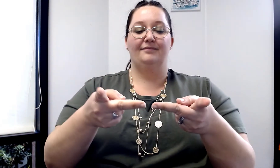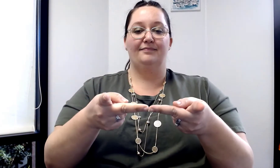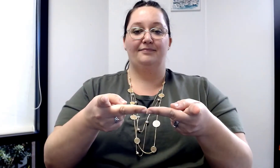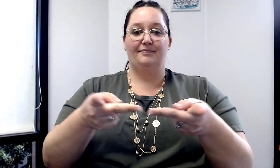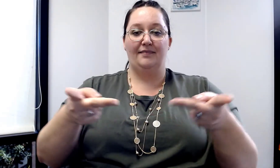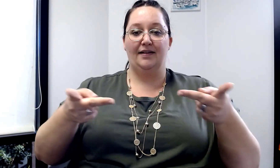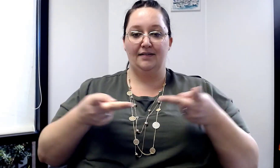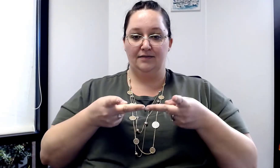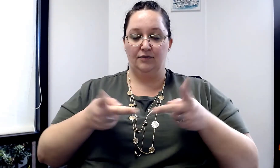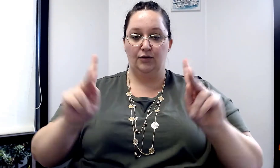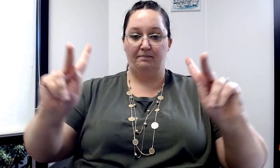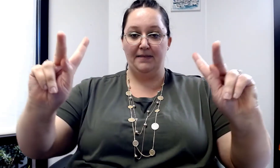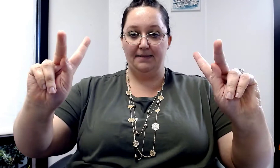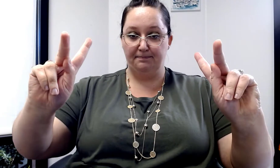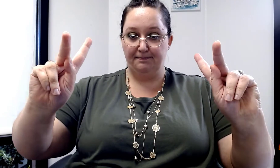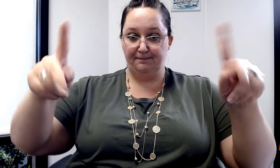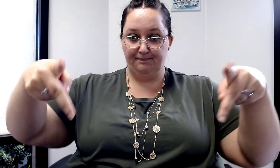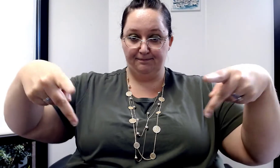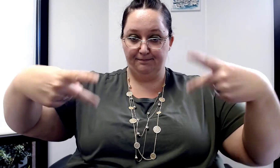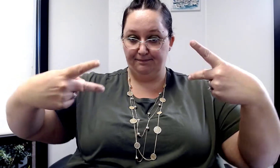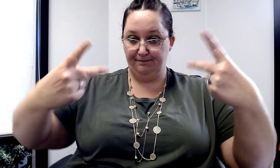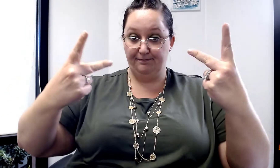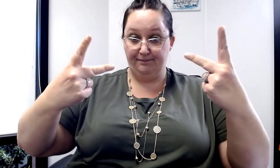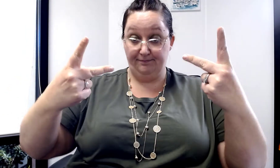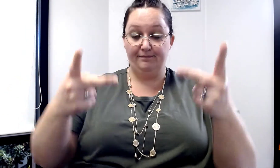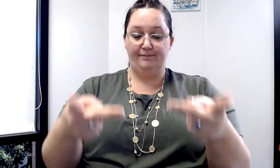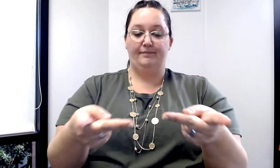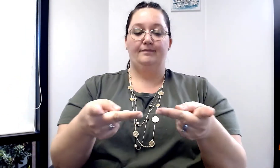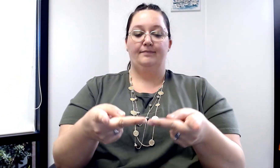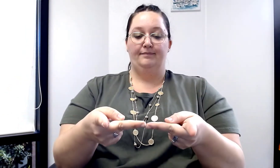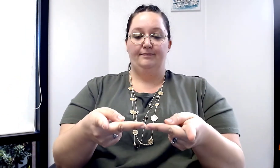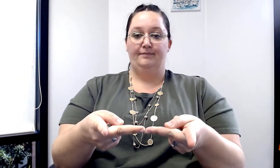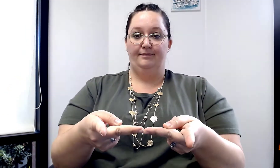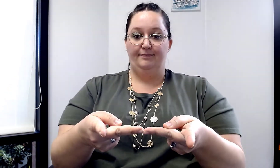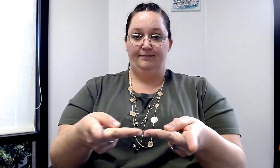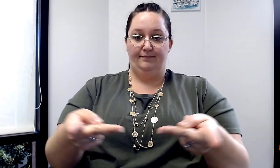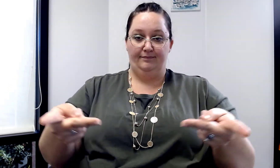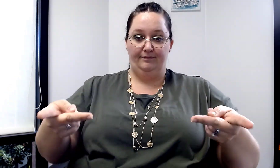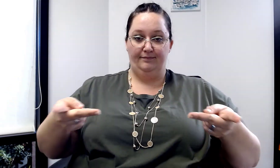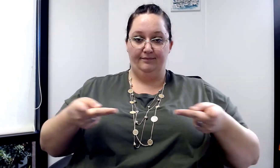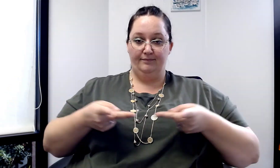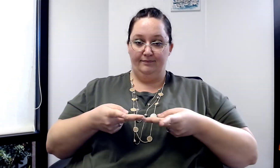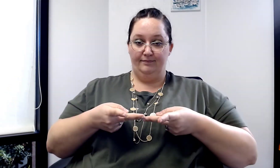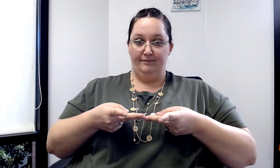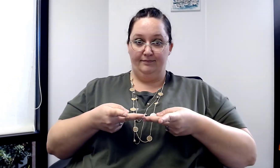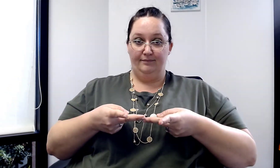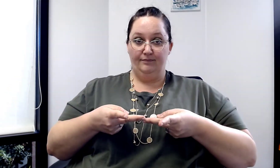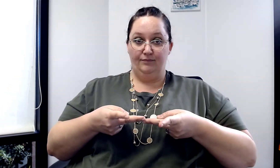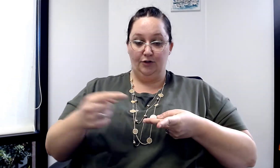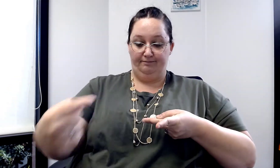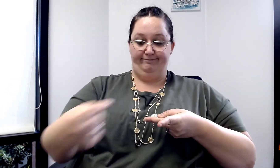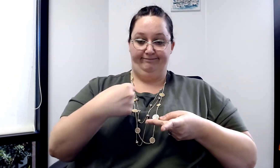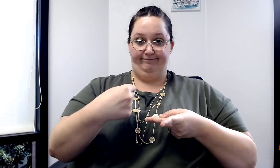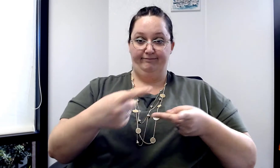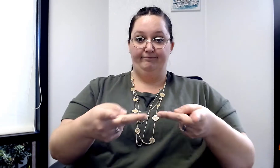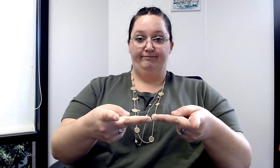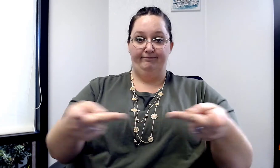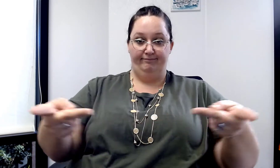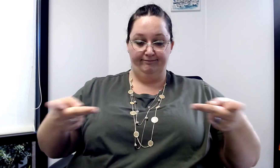is the sign place. You're going to use P's. Your fingertips of your middle fingers are going to touch, and you're going to circle towards